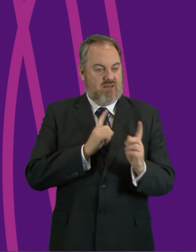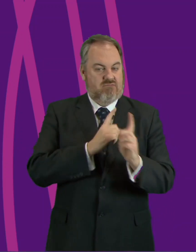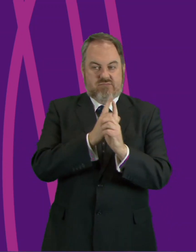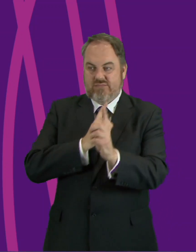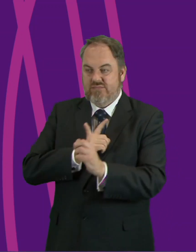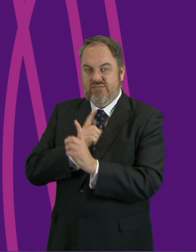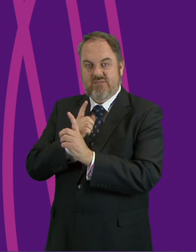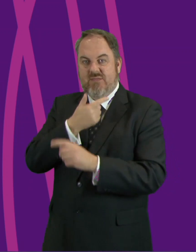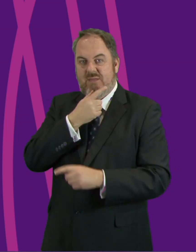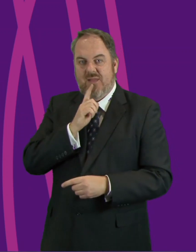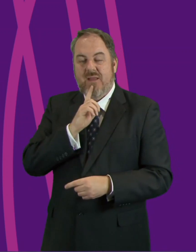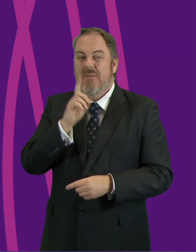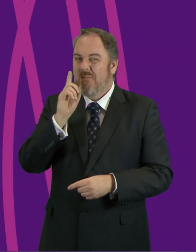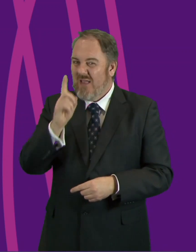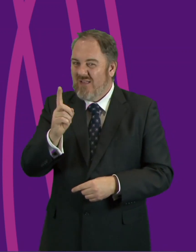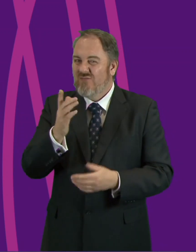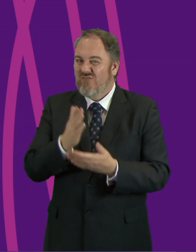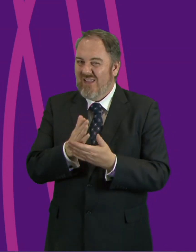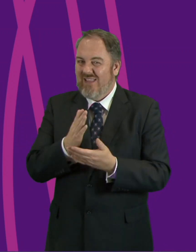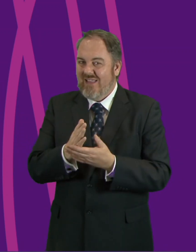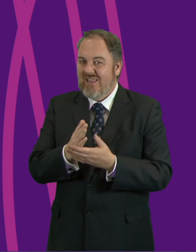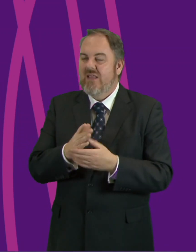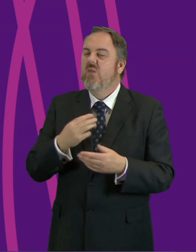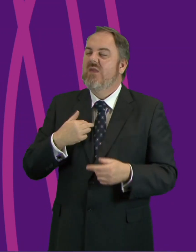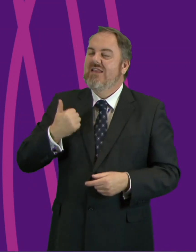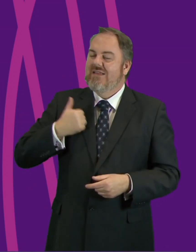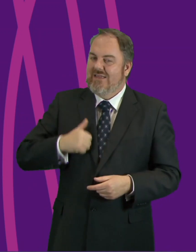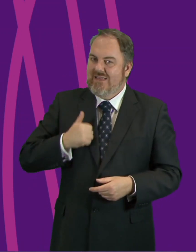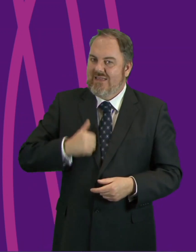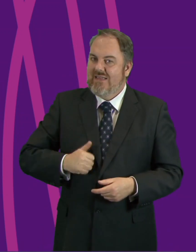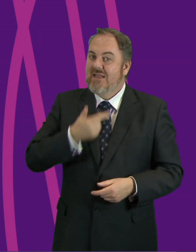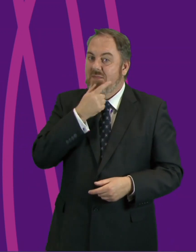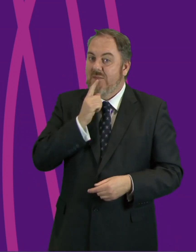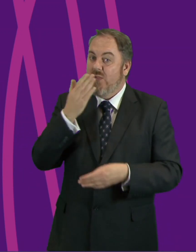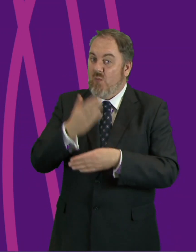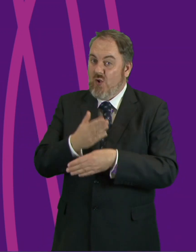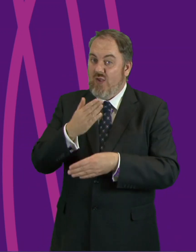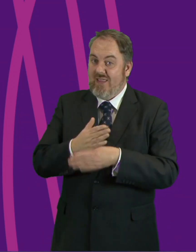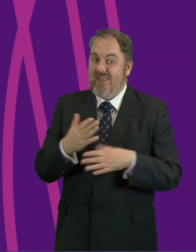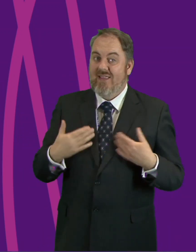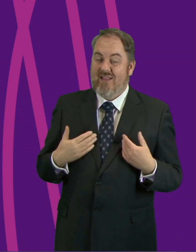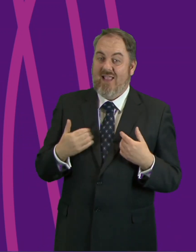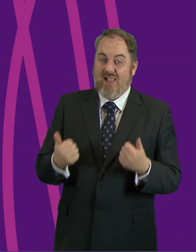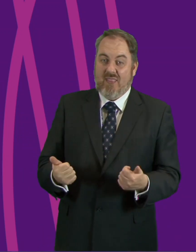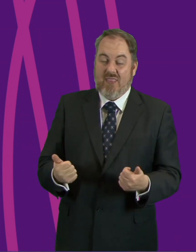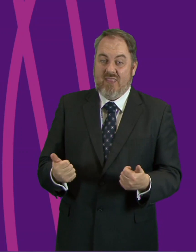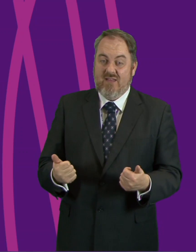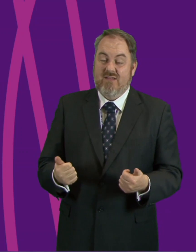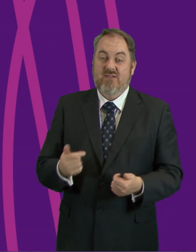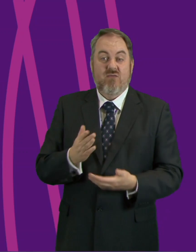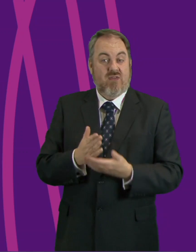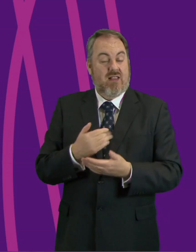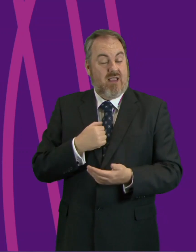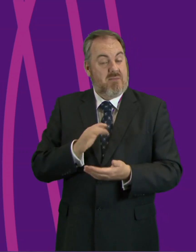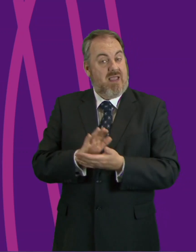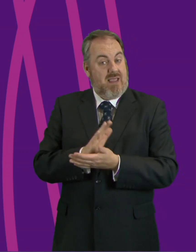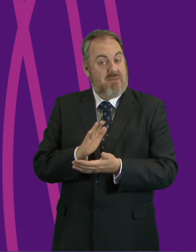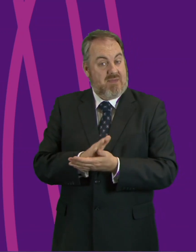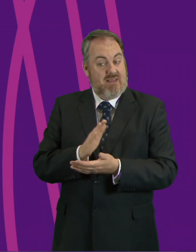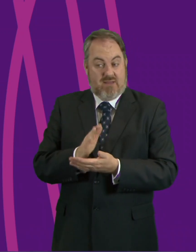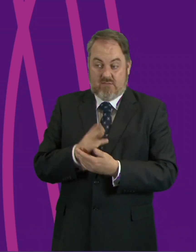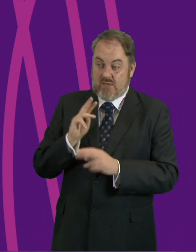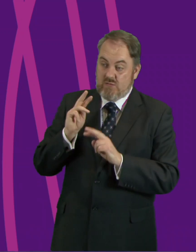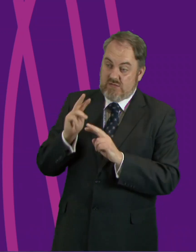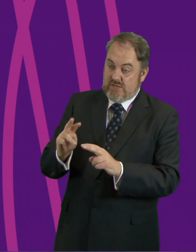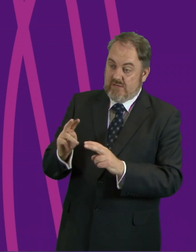the proven methods of people working in public health. So I was pleased to see the first estimate of